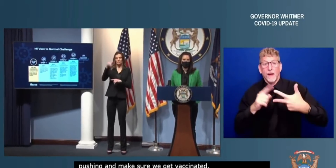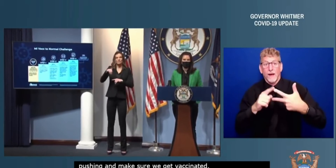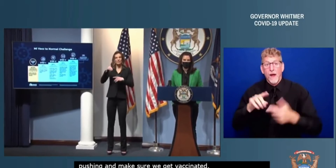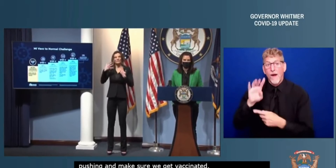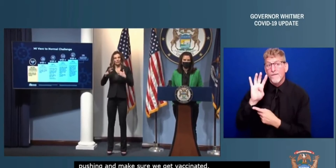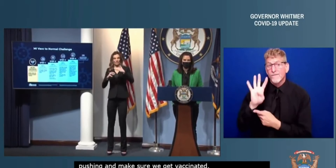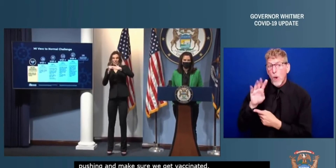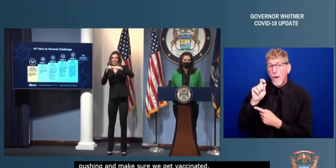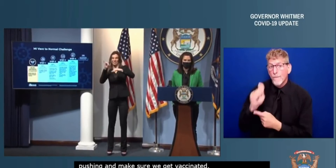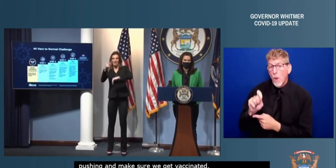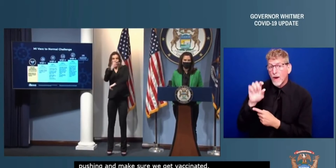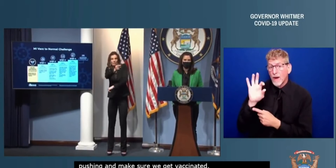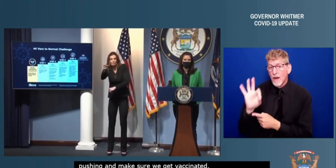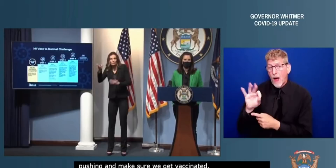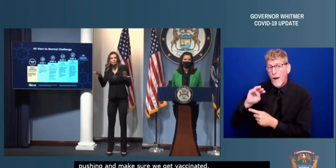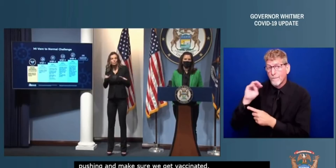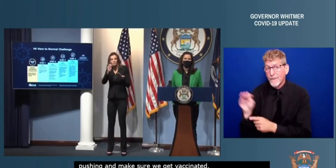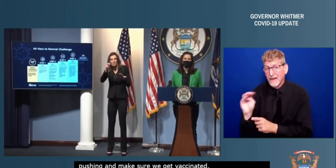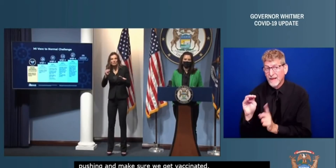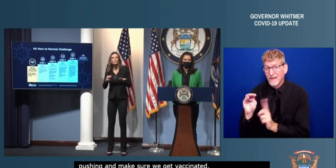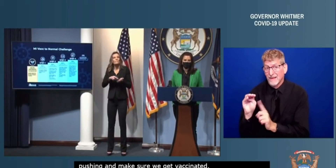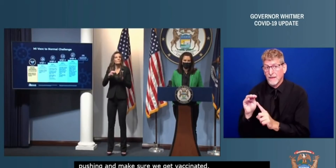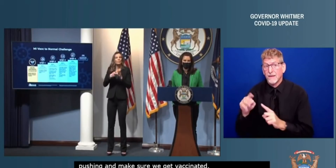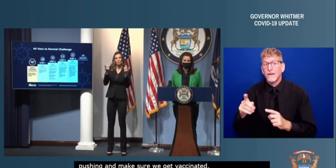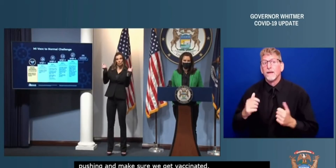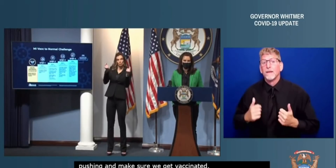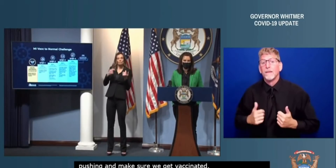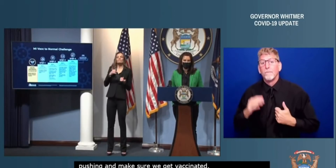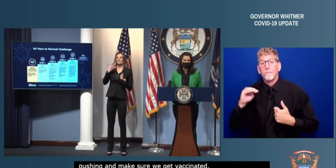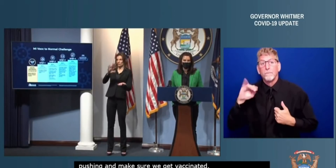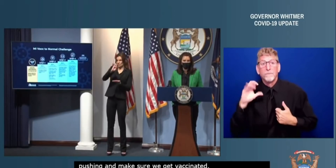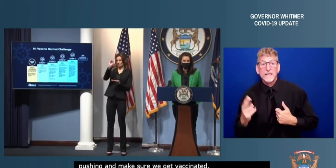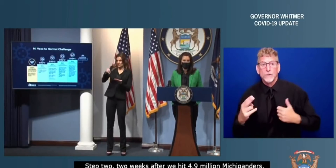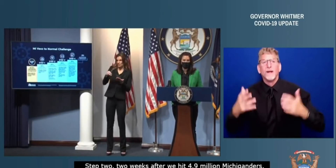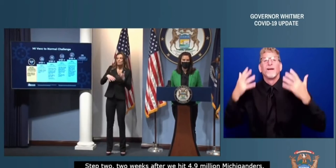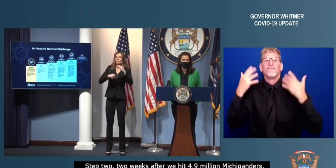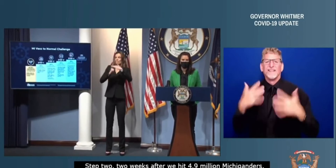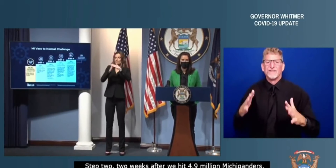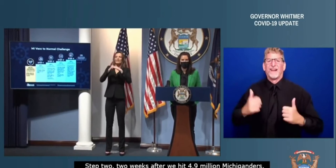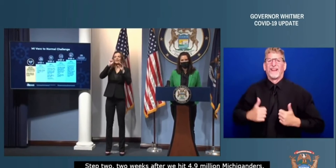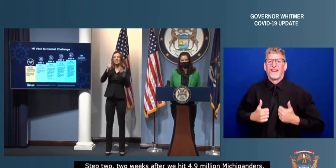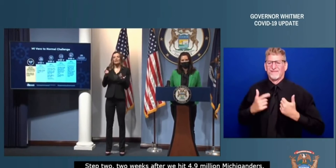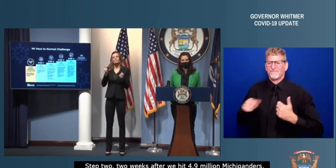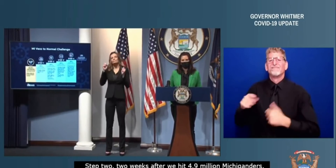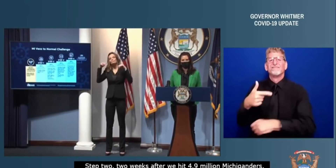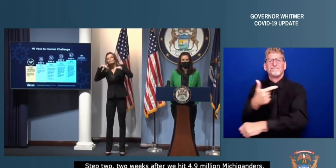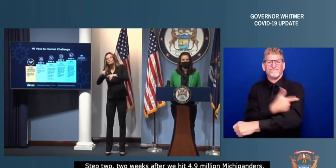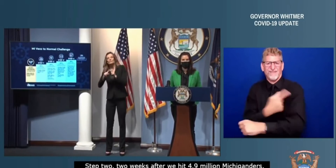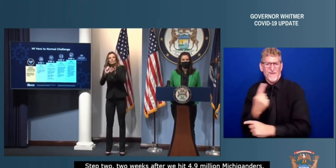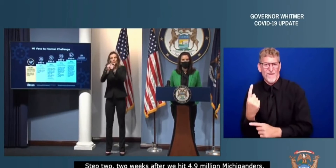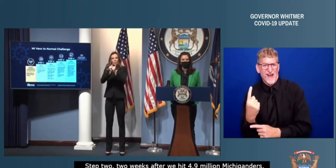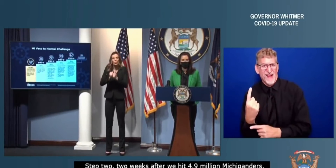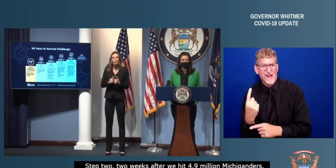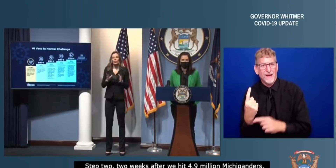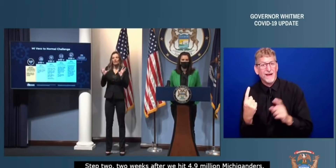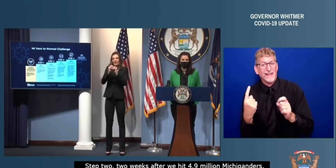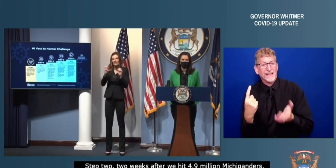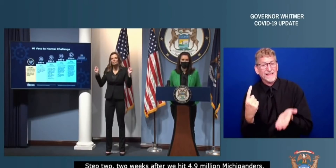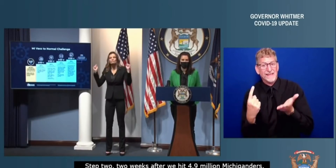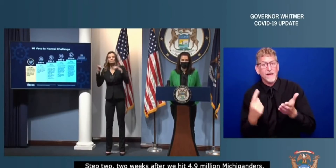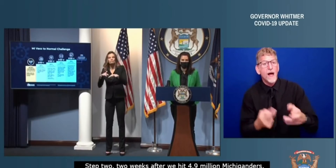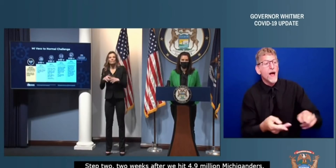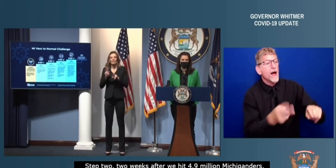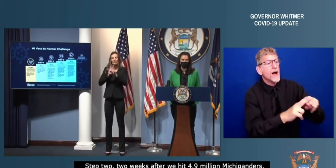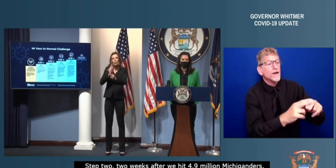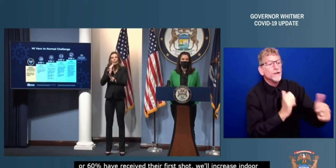60%, have received their first shot, we'll increase indoor capacity at sports stadiums, conference centers, banquet halls, and funeral homes